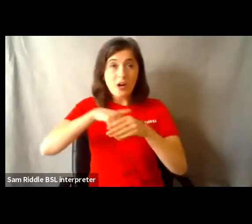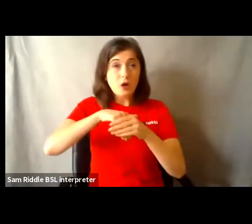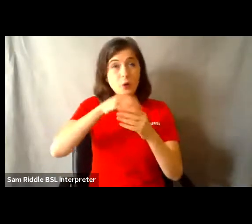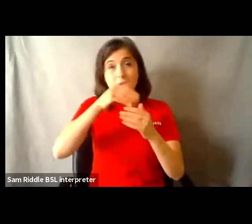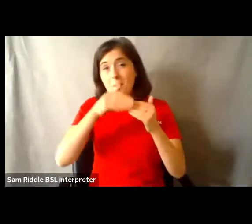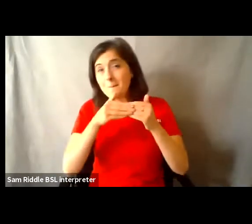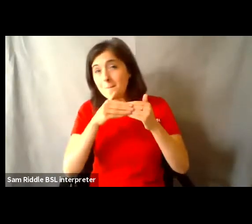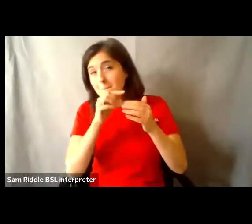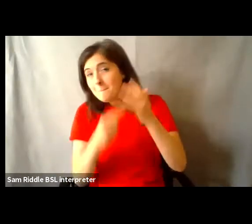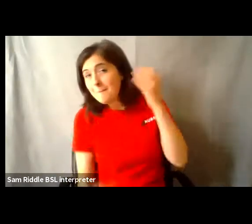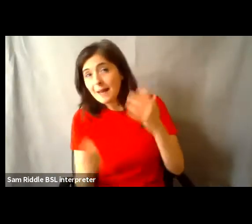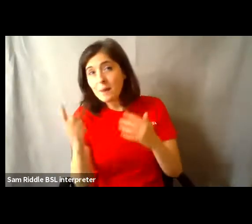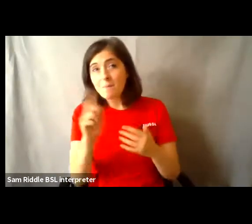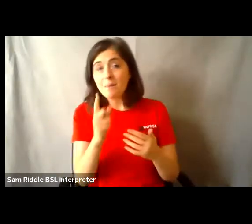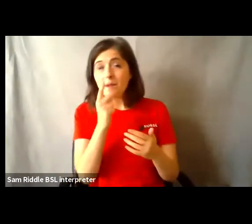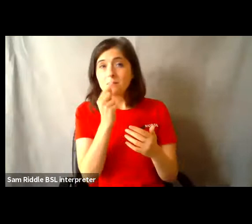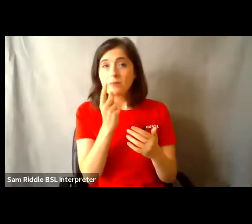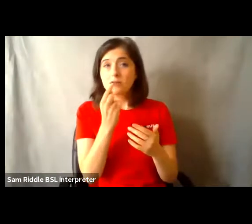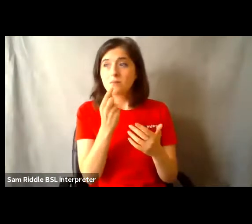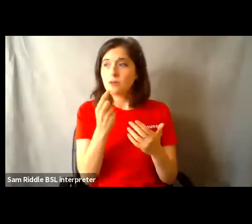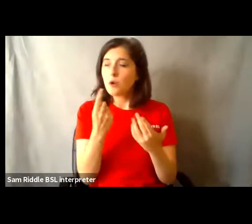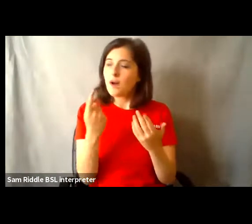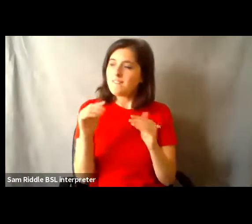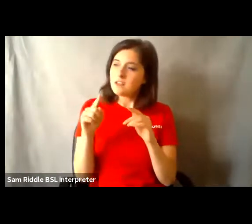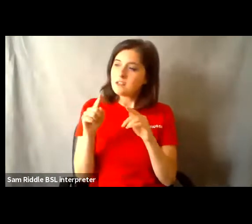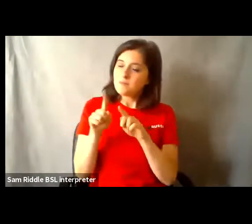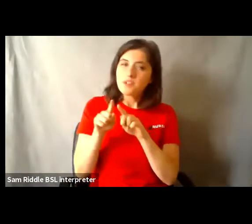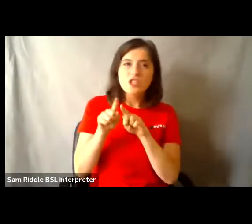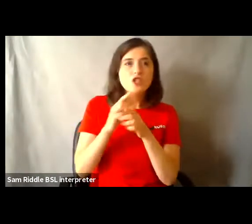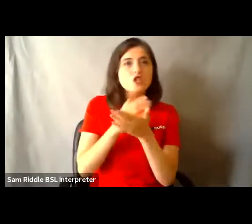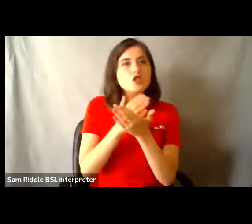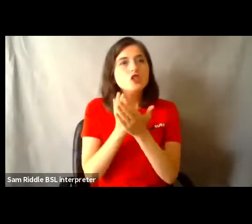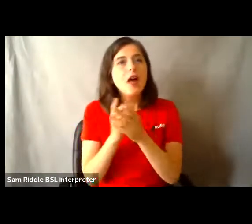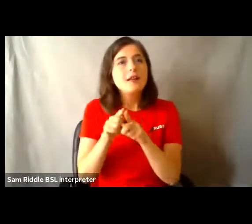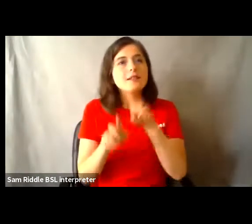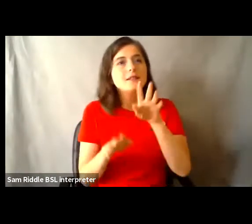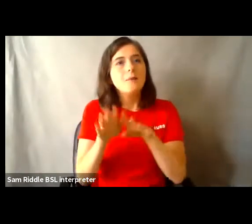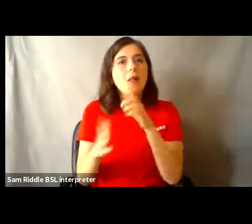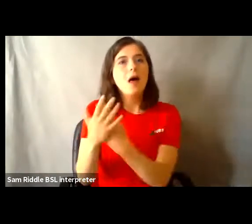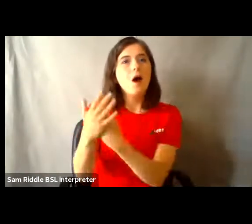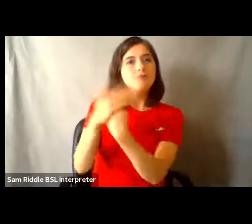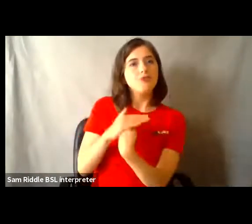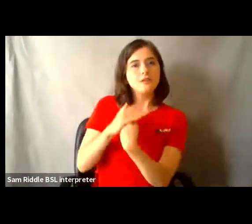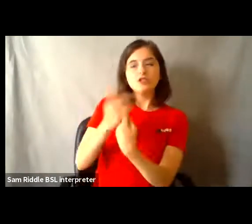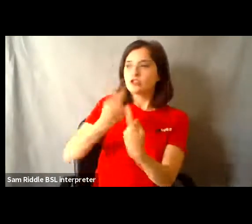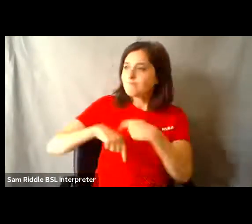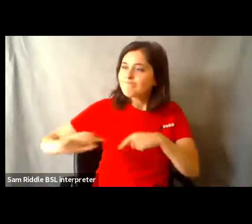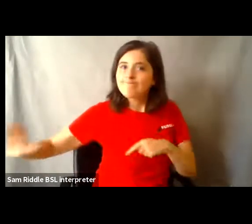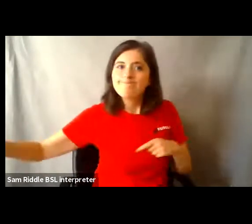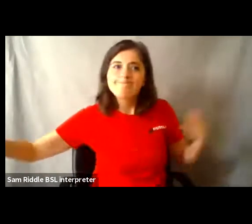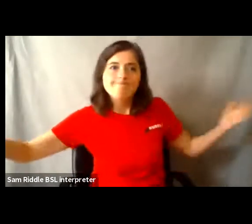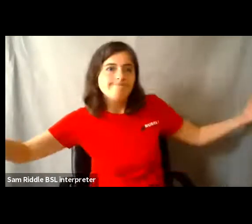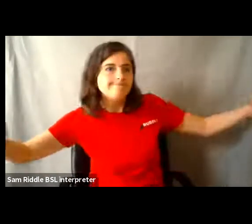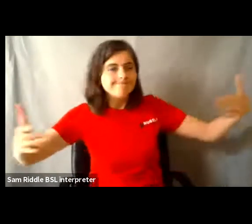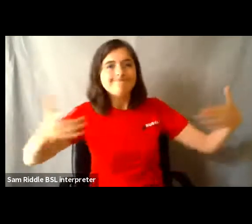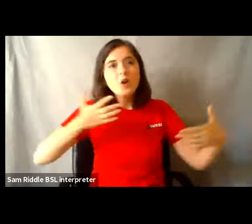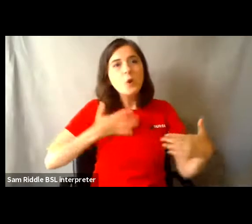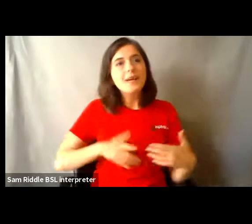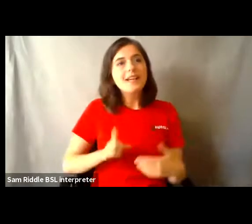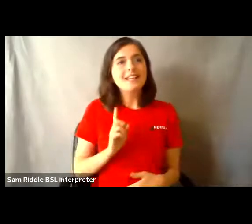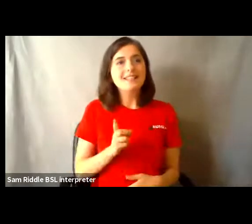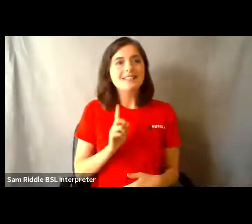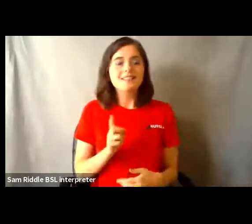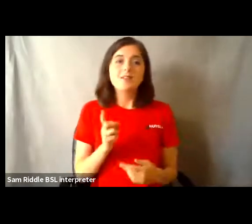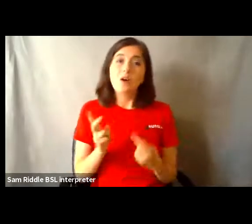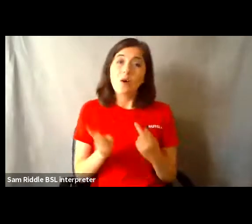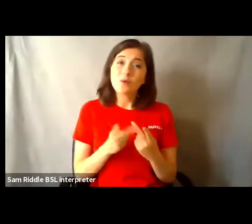as possible who share similar oppressions, I think that's something we need to be doing. And I think as well, we also have to